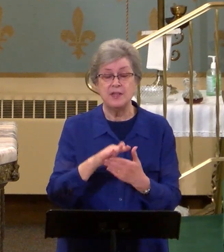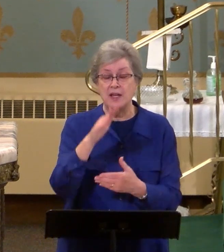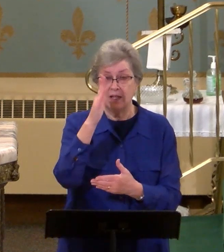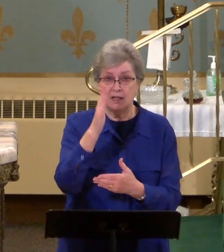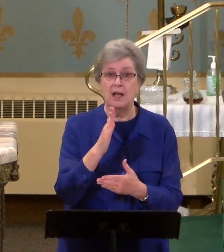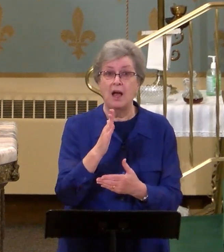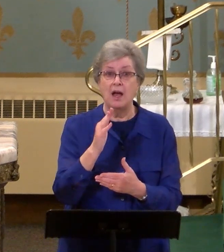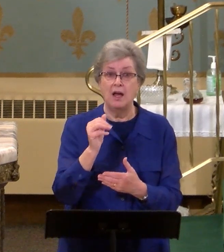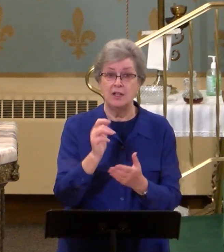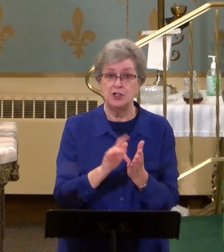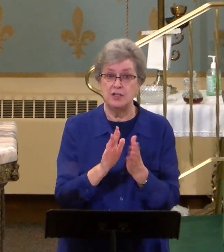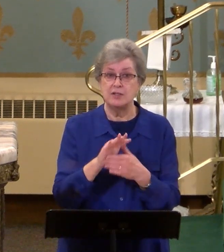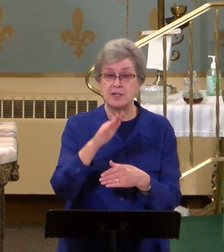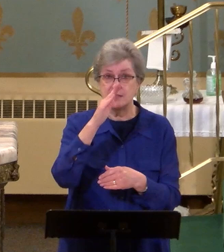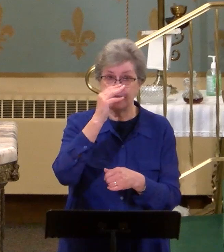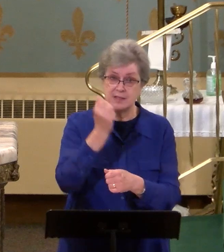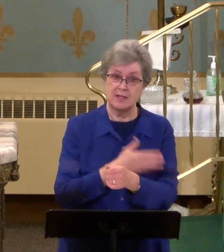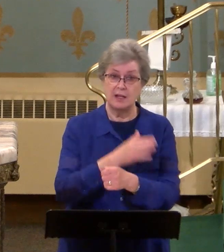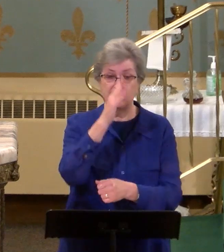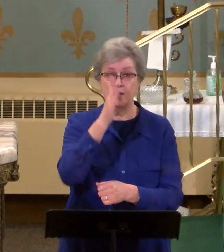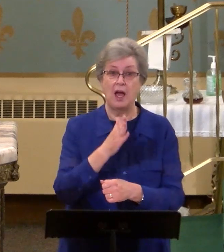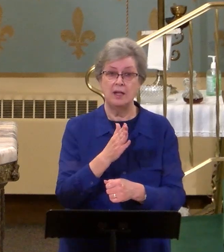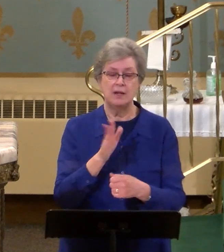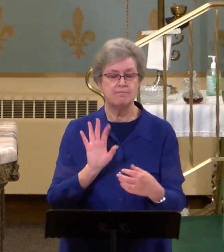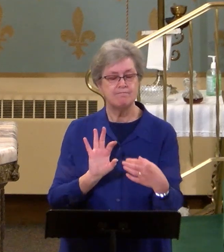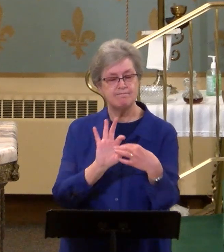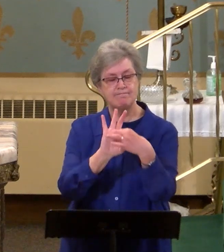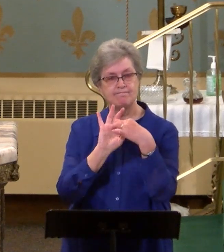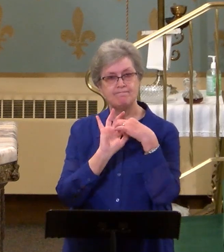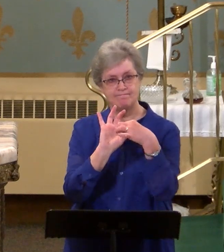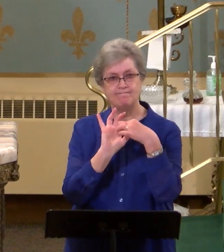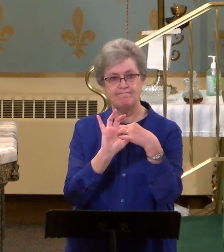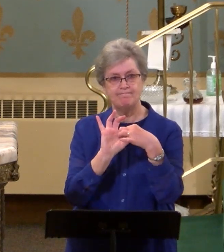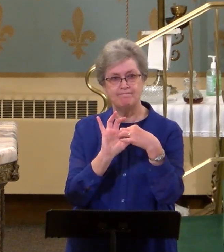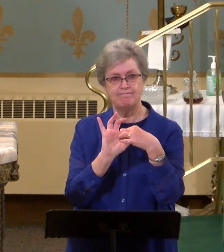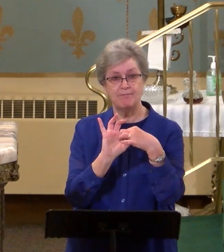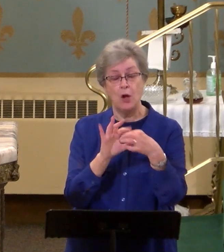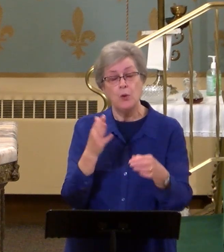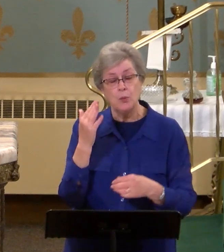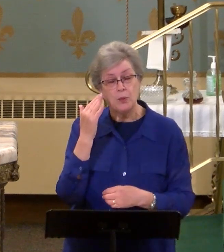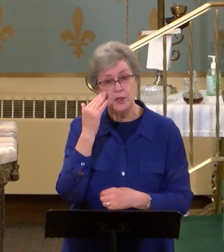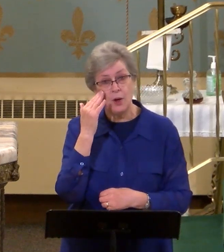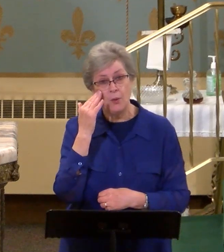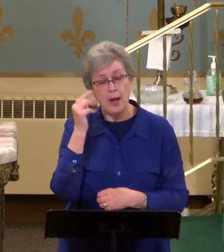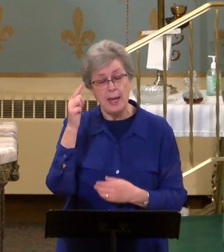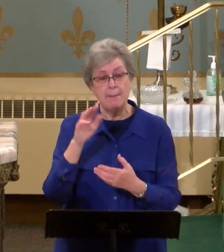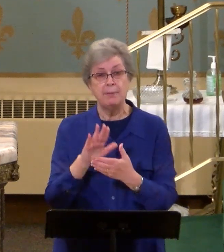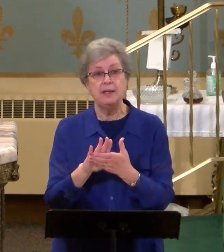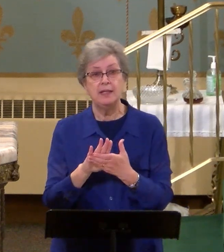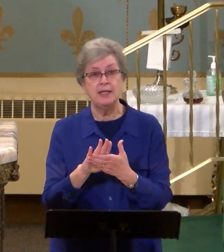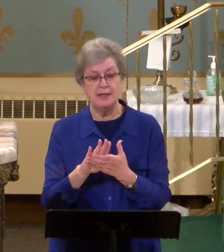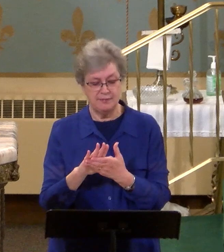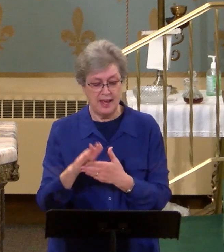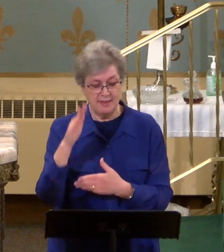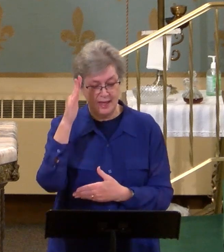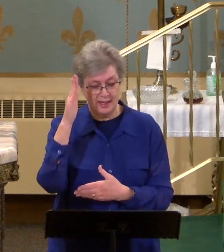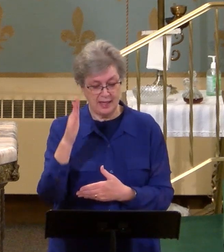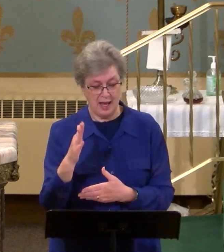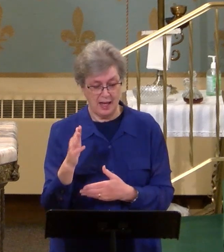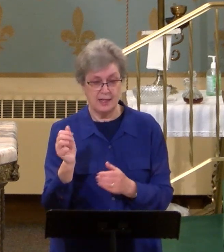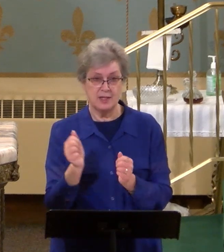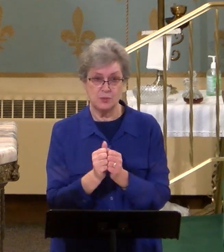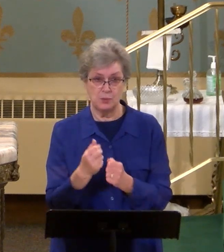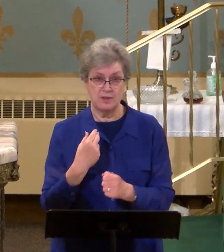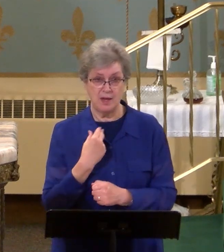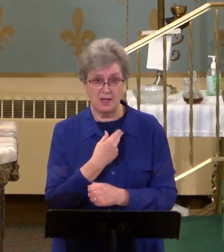him and he in God. We have come to know and to believe in the love God has for us. God